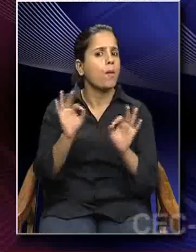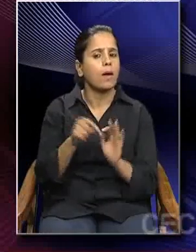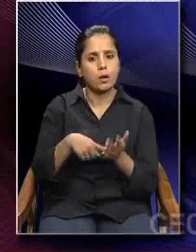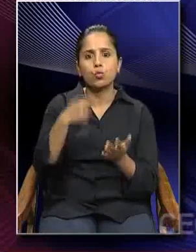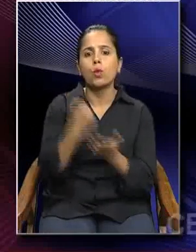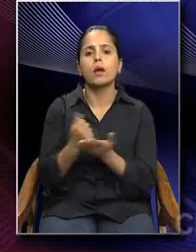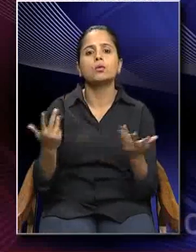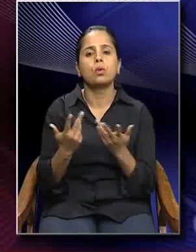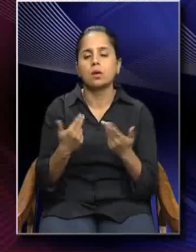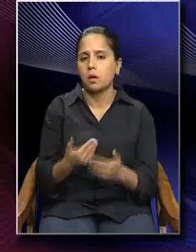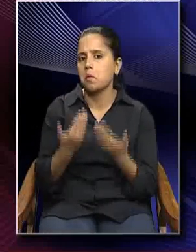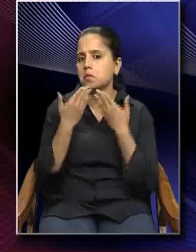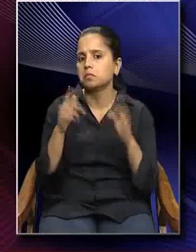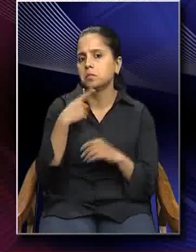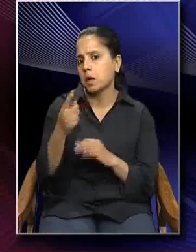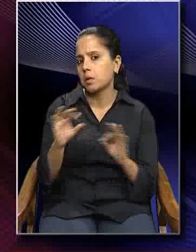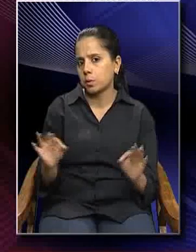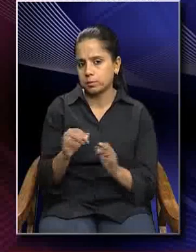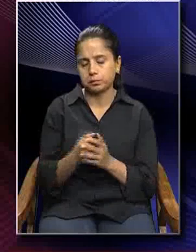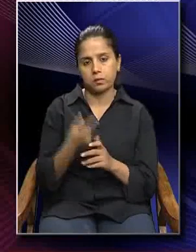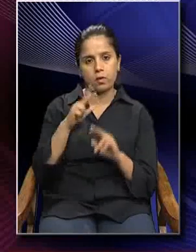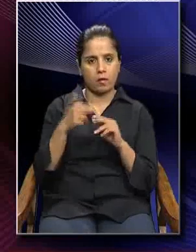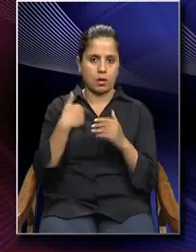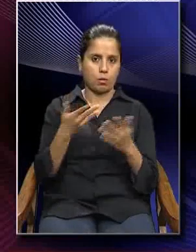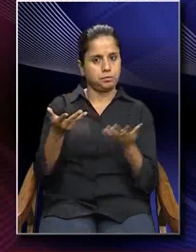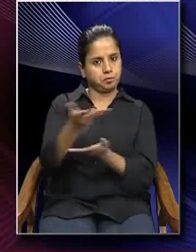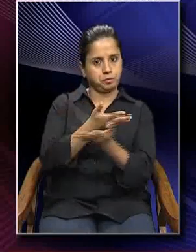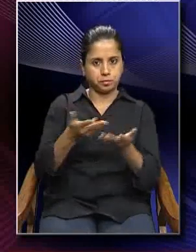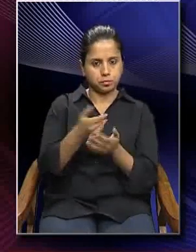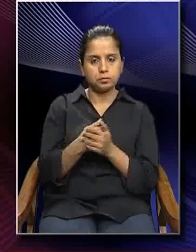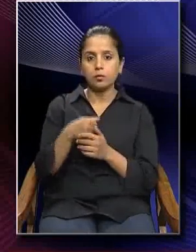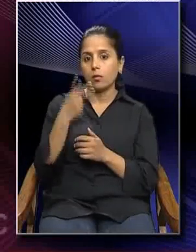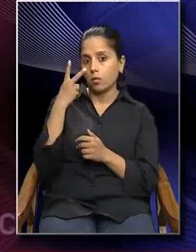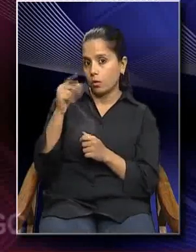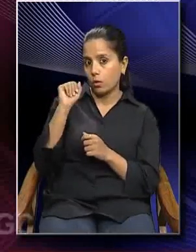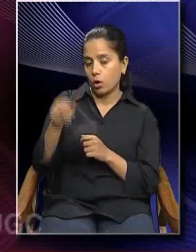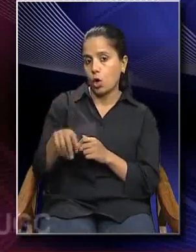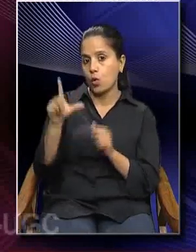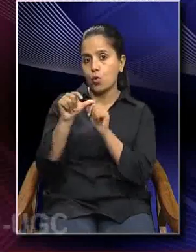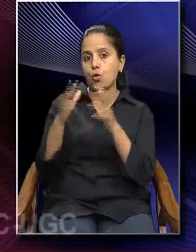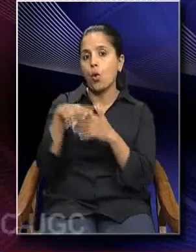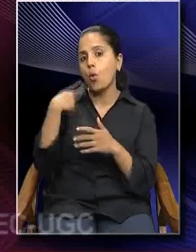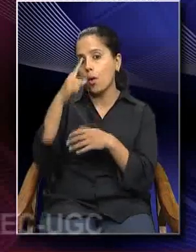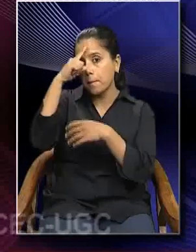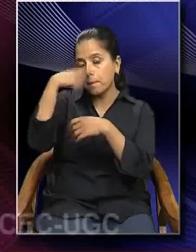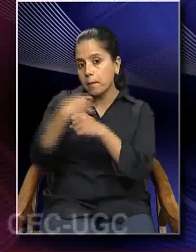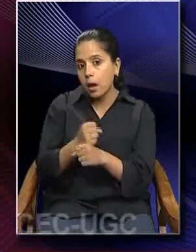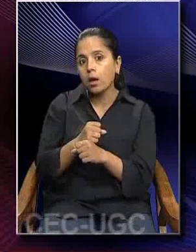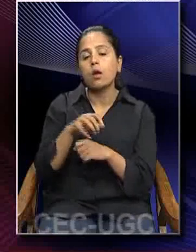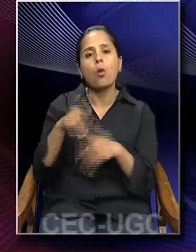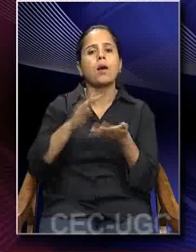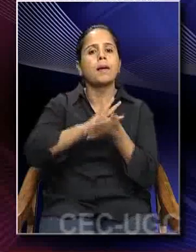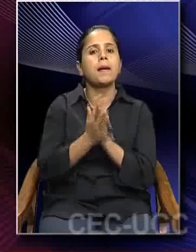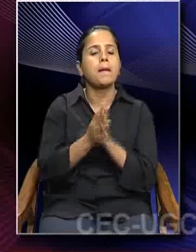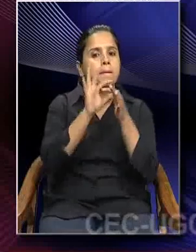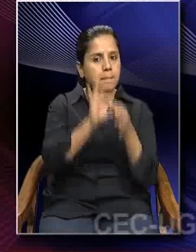rights. Then if we discuss the position of lawmakers on rape,